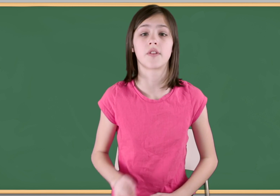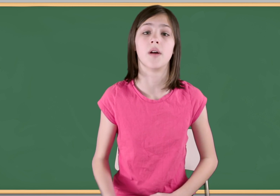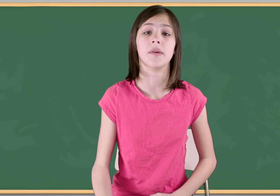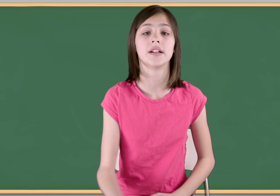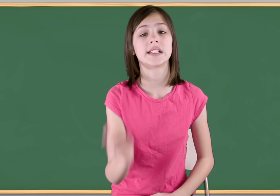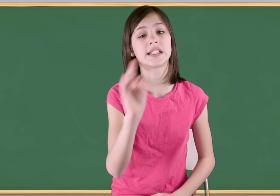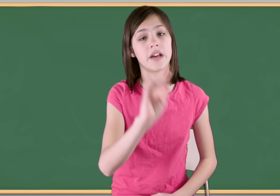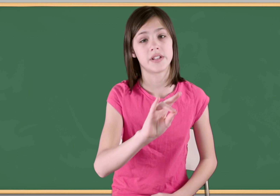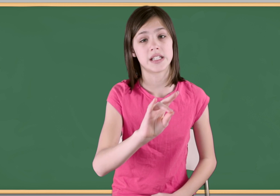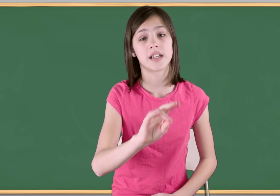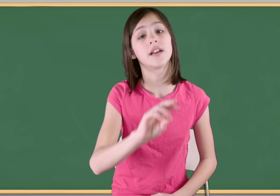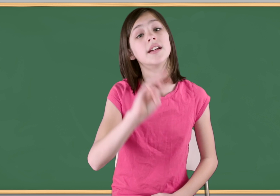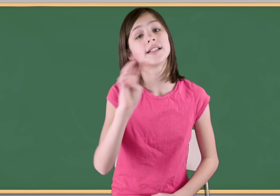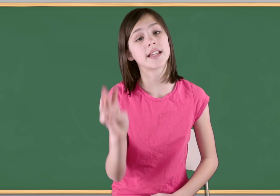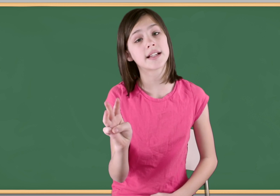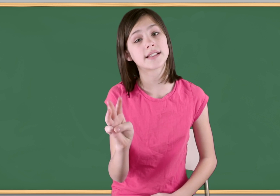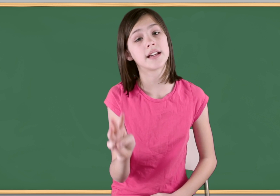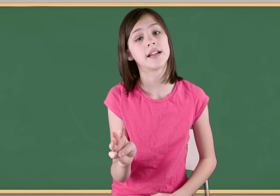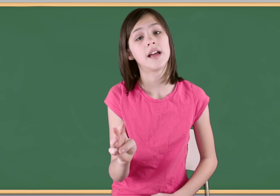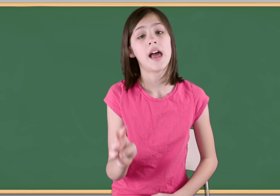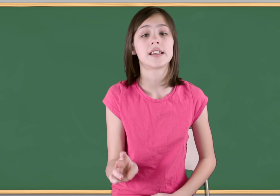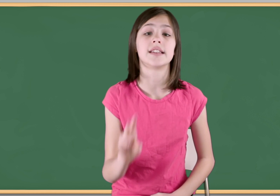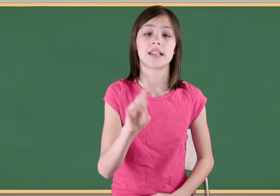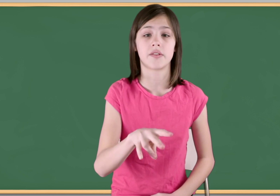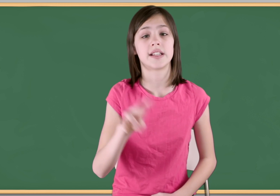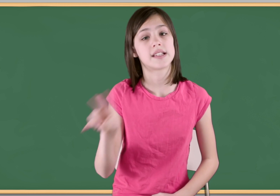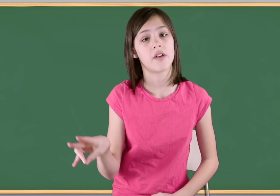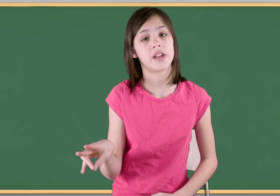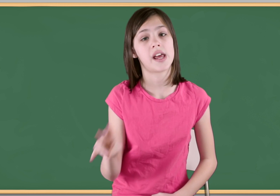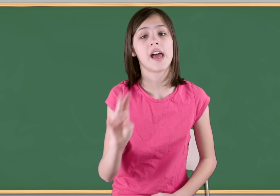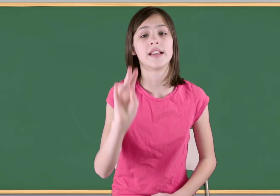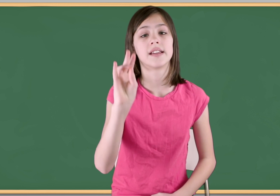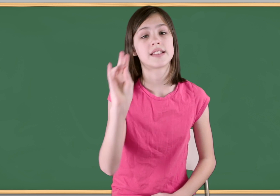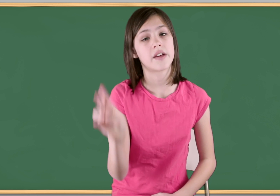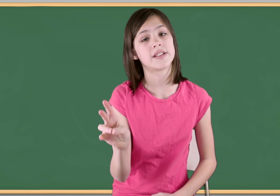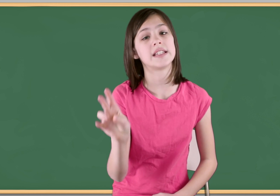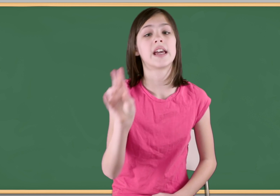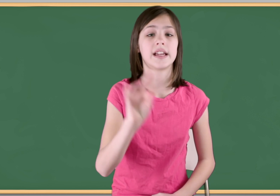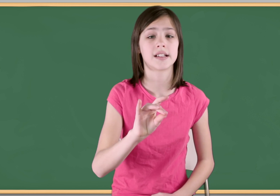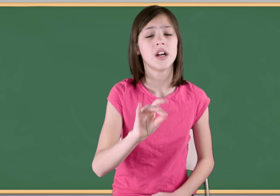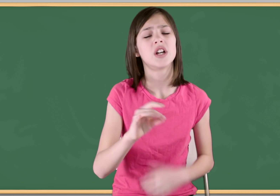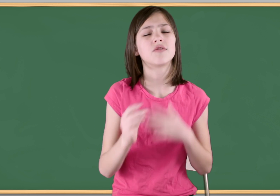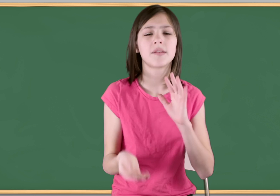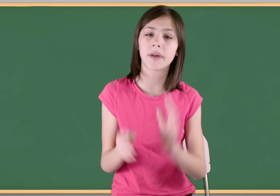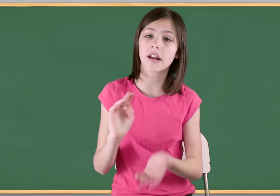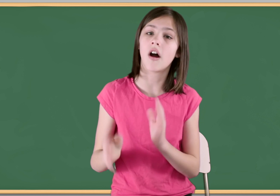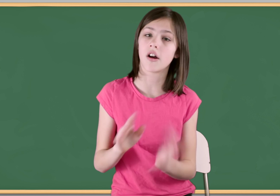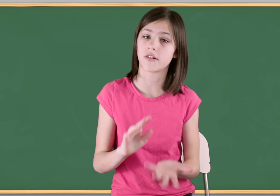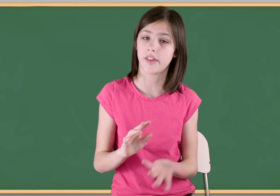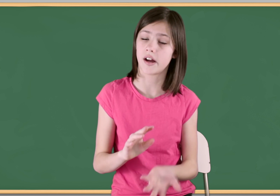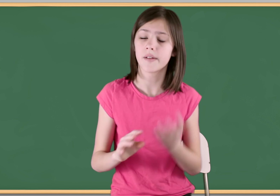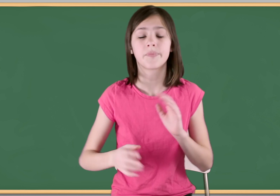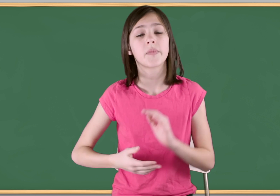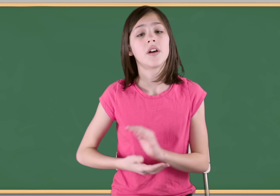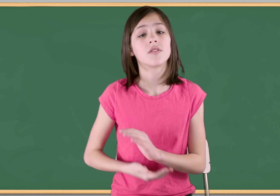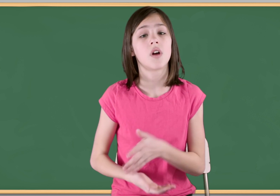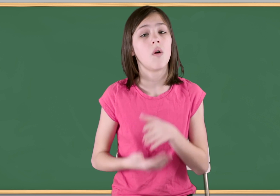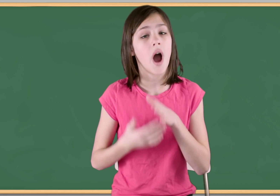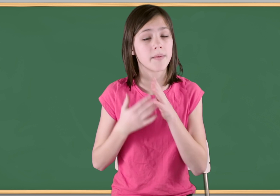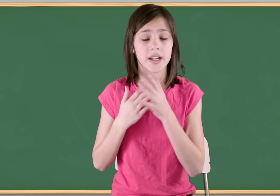from 76 to 77 and 78. So it's a bit harder there. So I'm going to